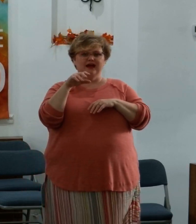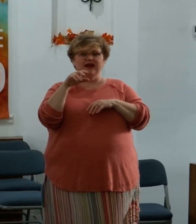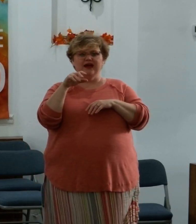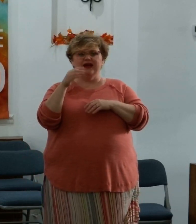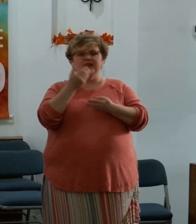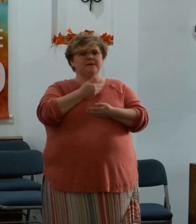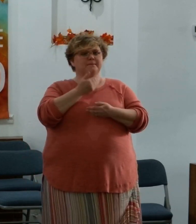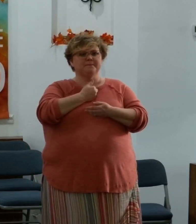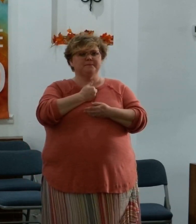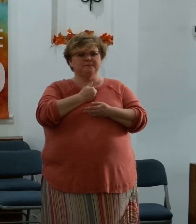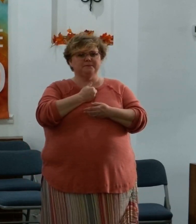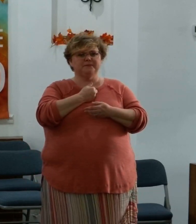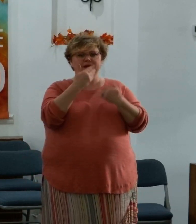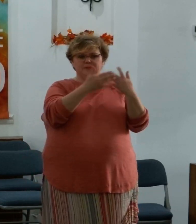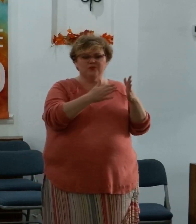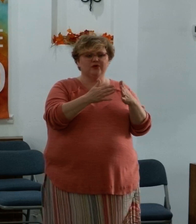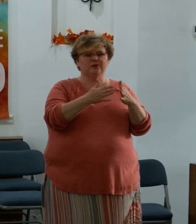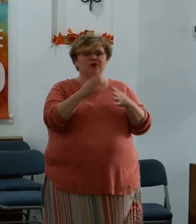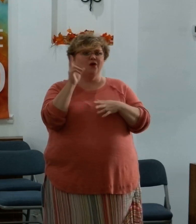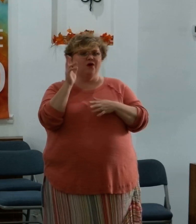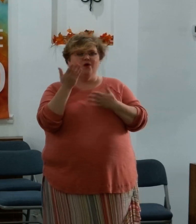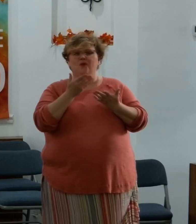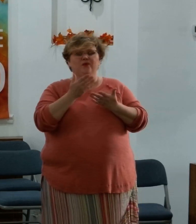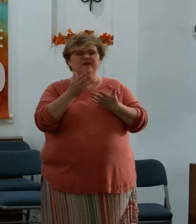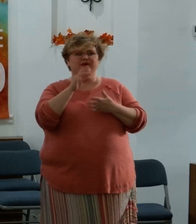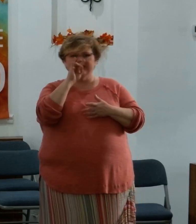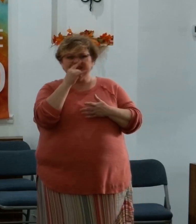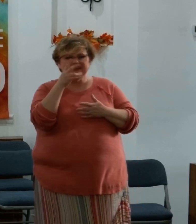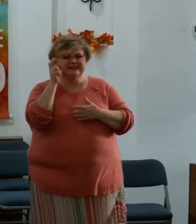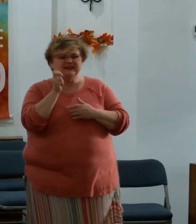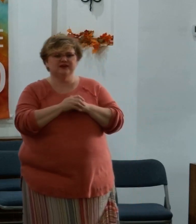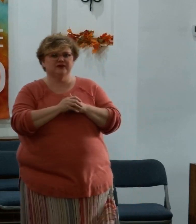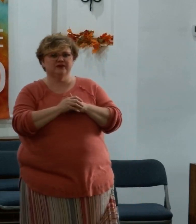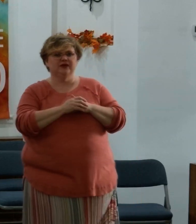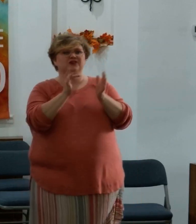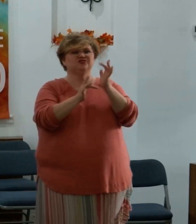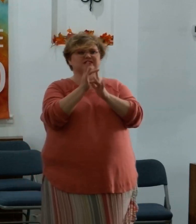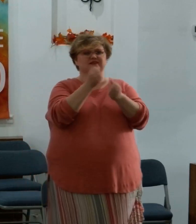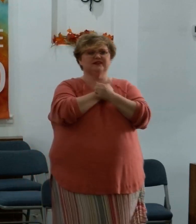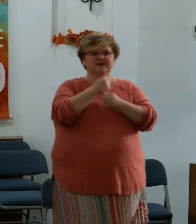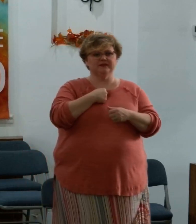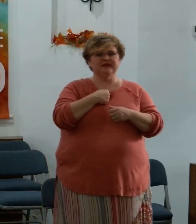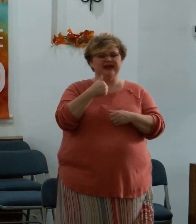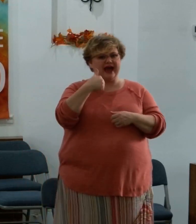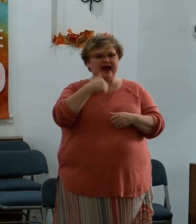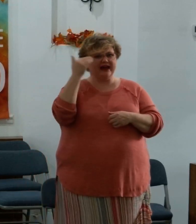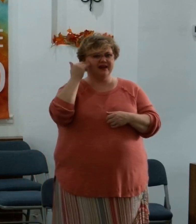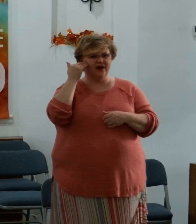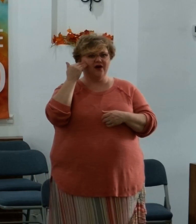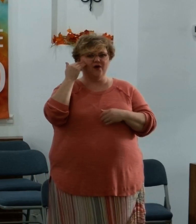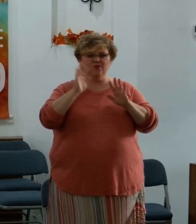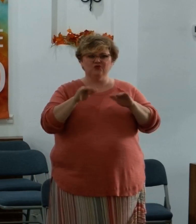Jesus loves me, this I know, for the Bible tells me so. Little ones to him belong. They are weak, but he